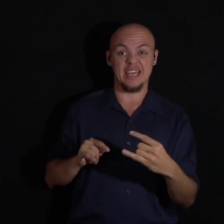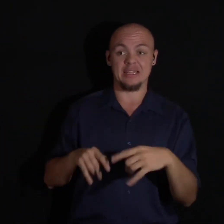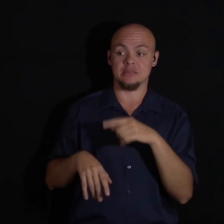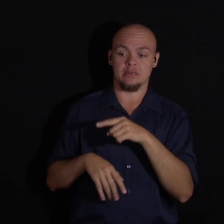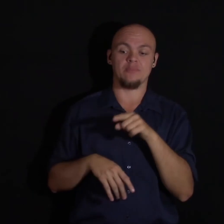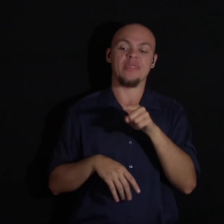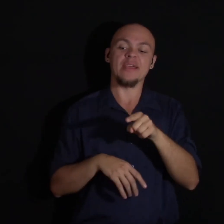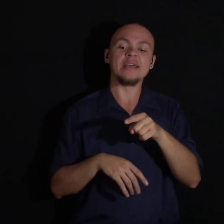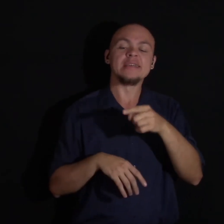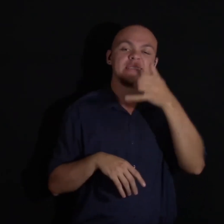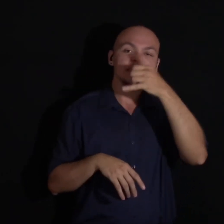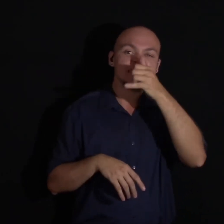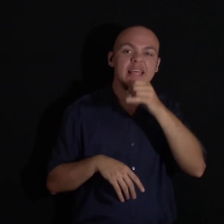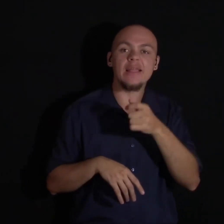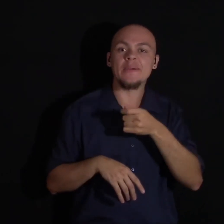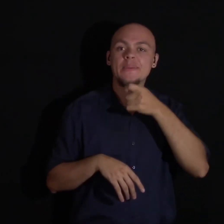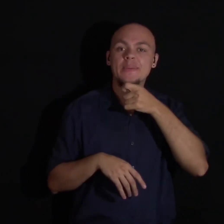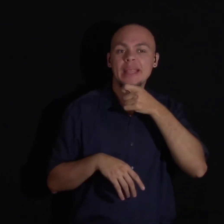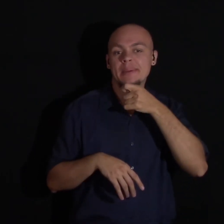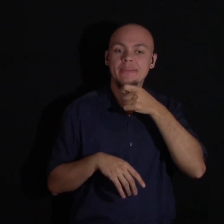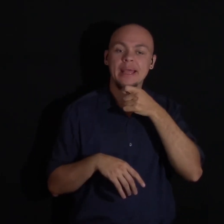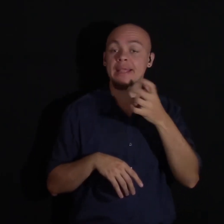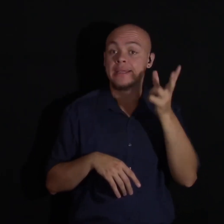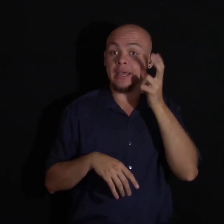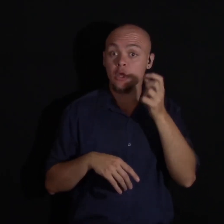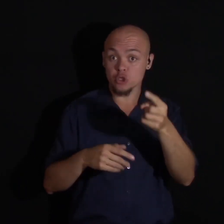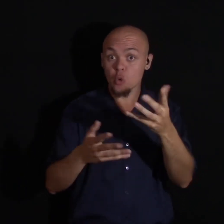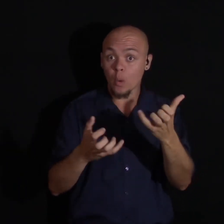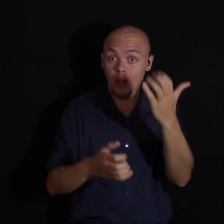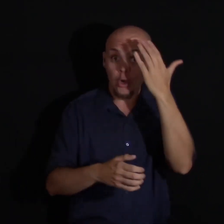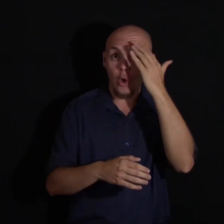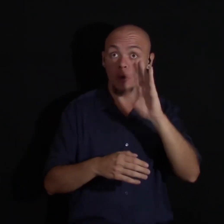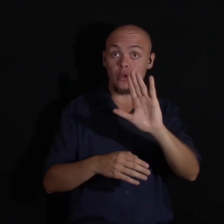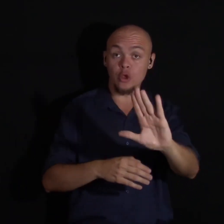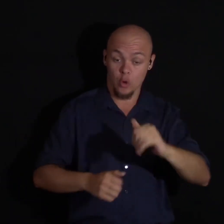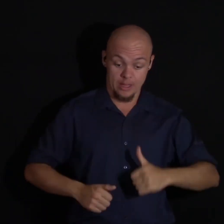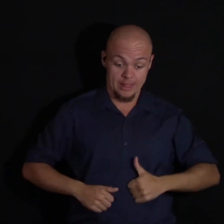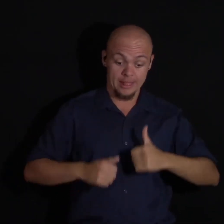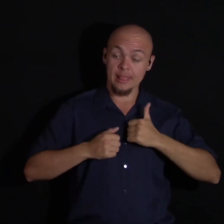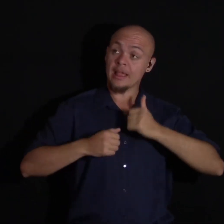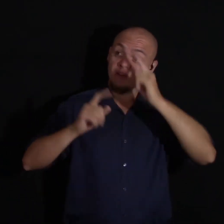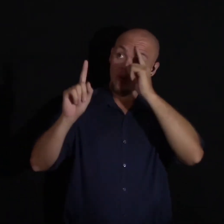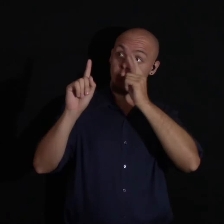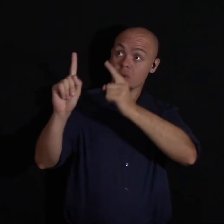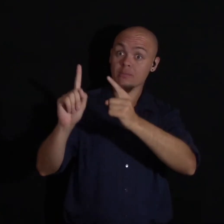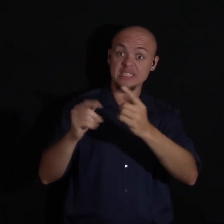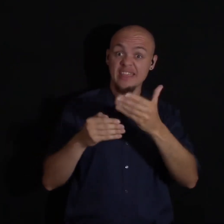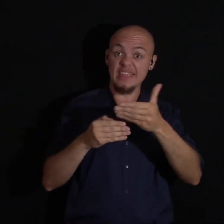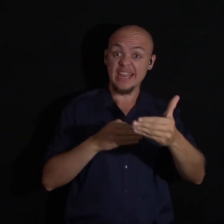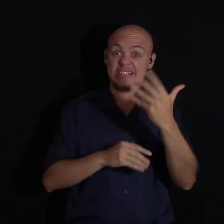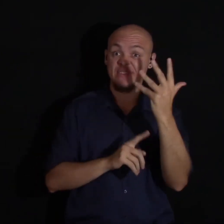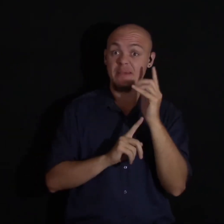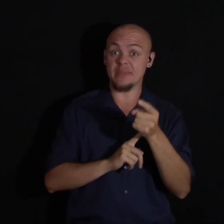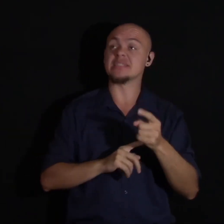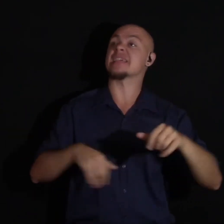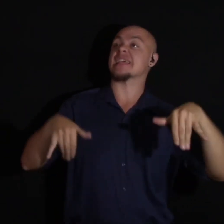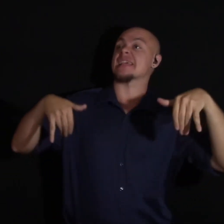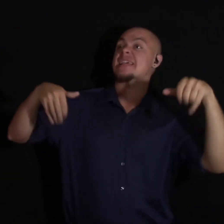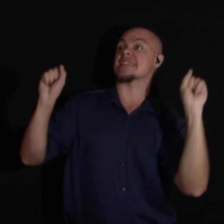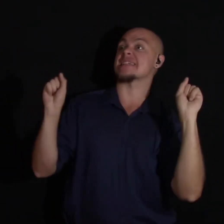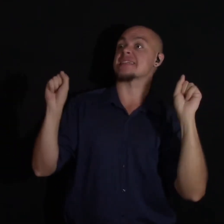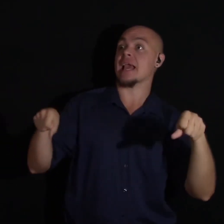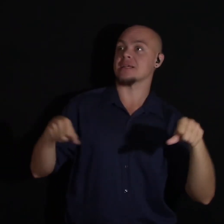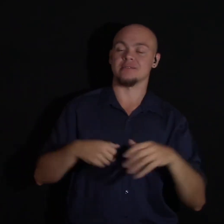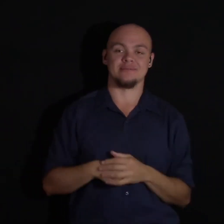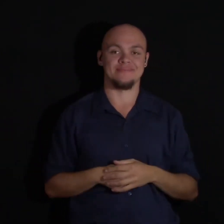little microphone next to my cheek to hear you. Would you like to know your life purpose in the next 5 minutes? Yes. Thank you.